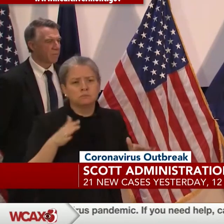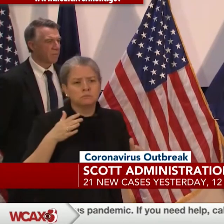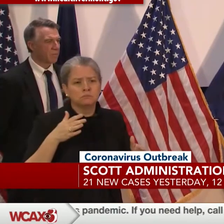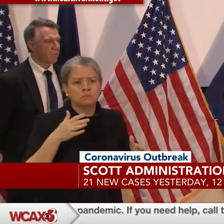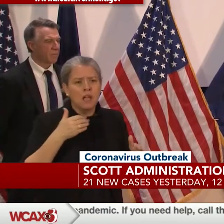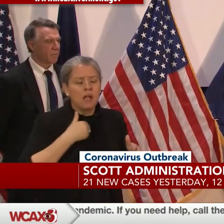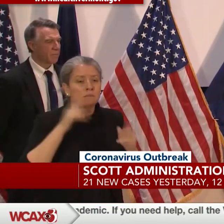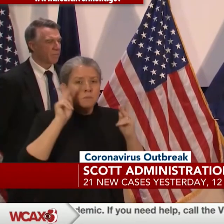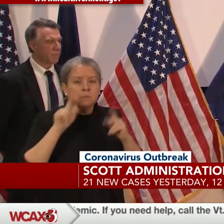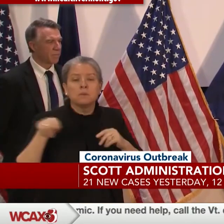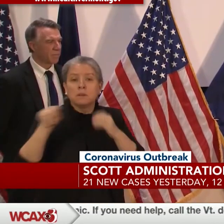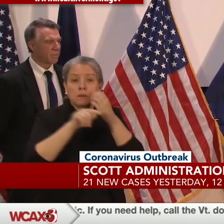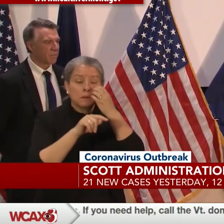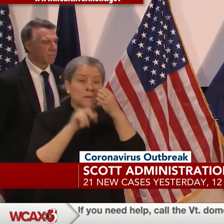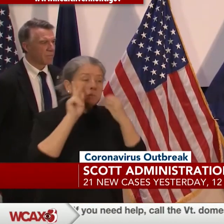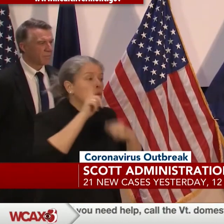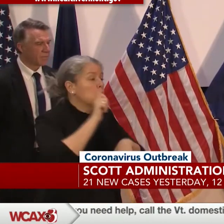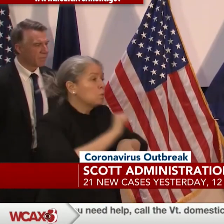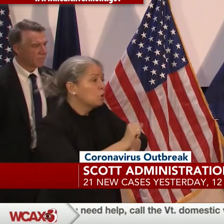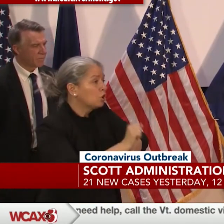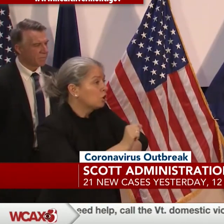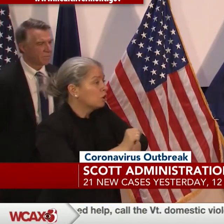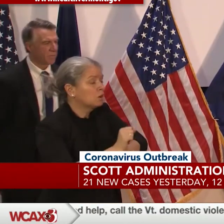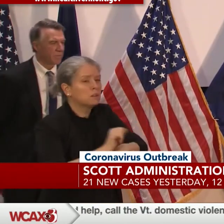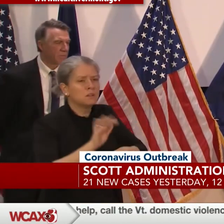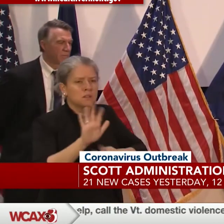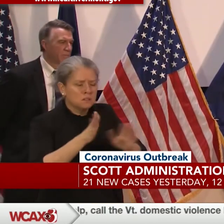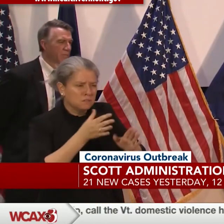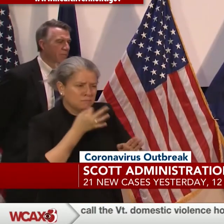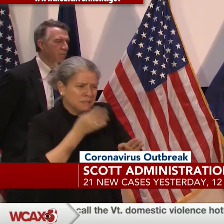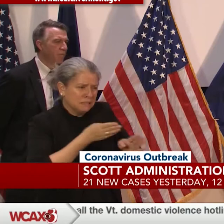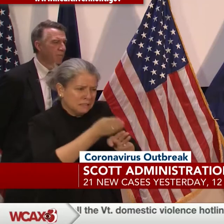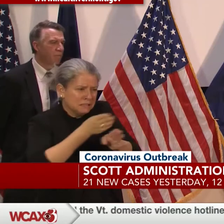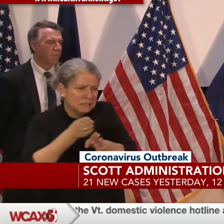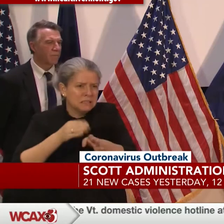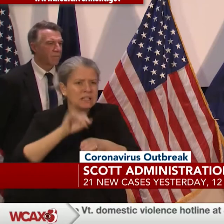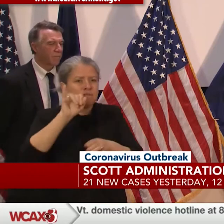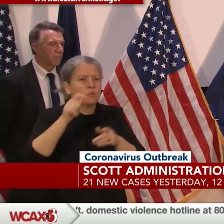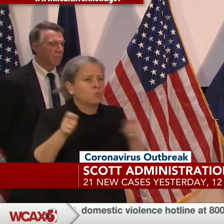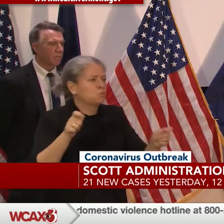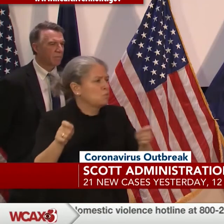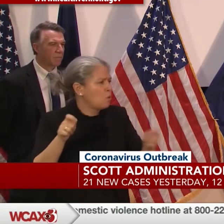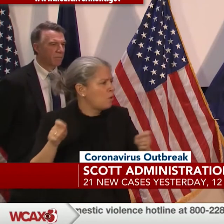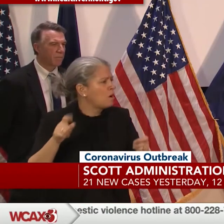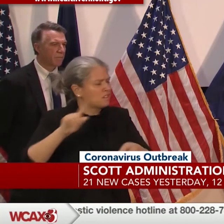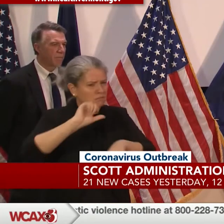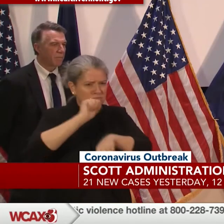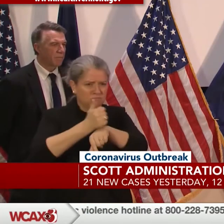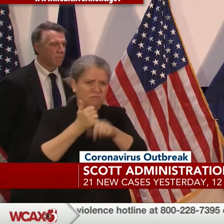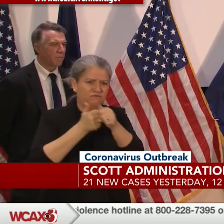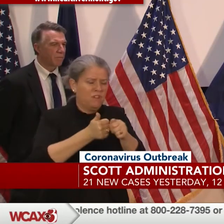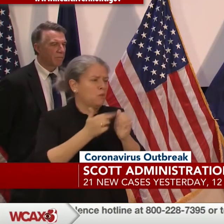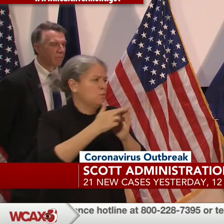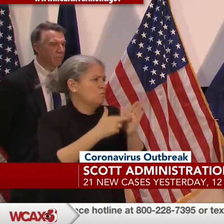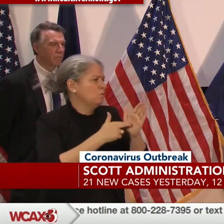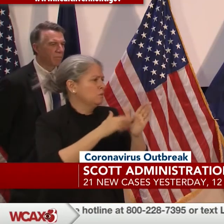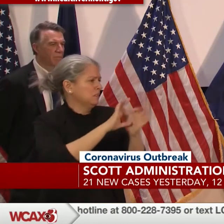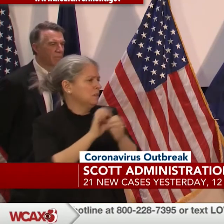in place that are that have expertise in that area, and that they would be abiding by